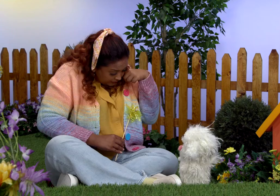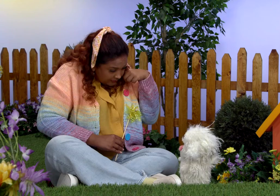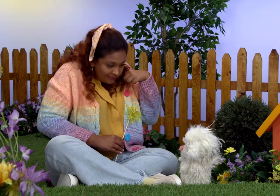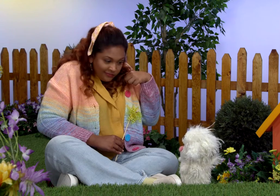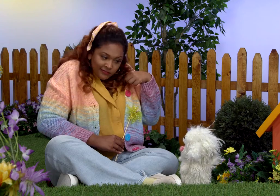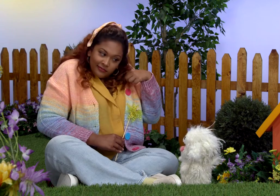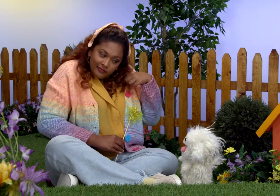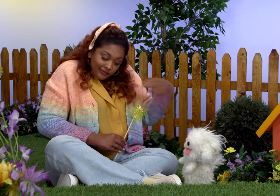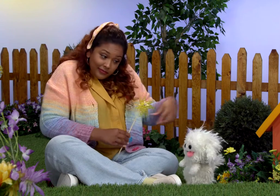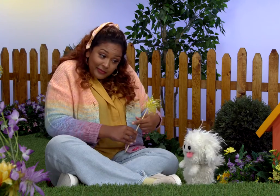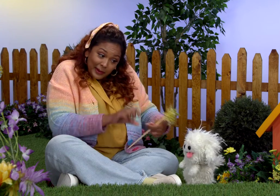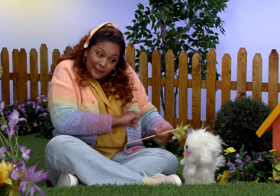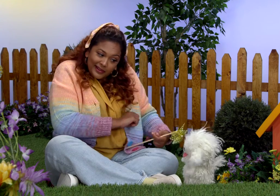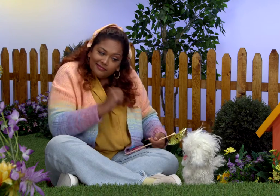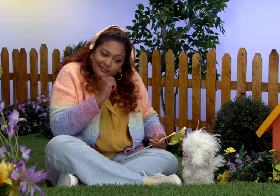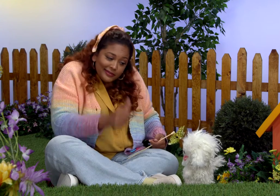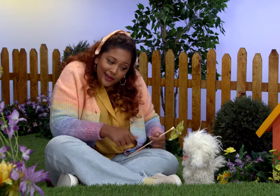But it's not my button